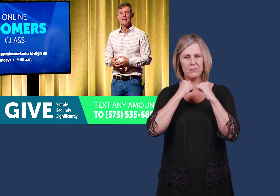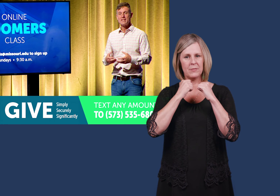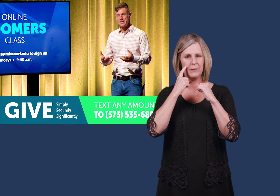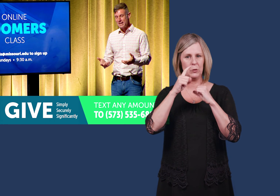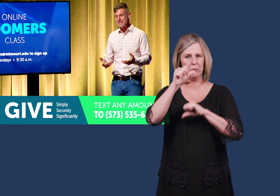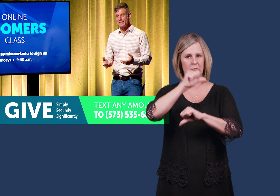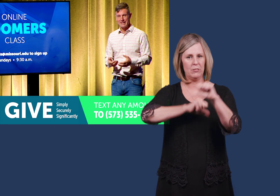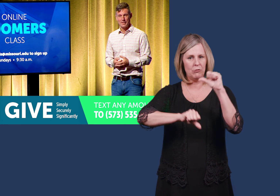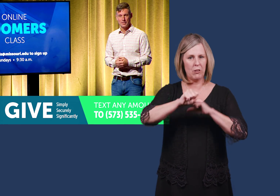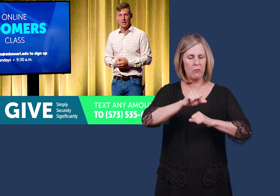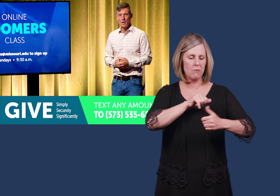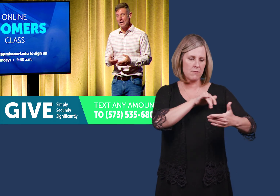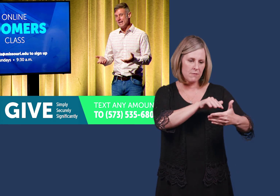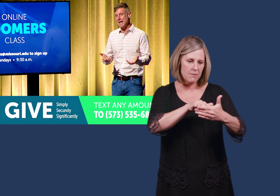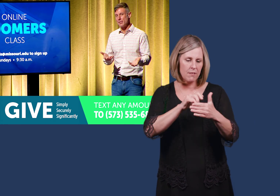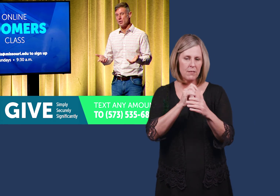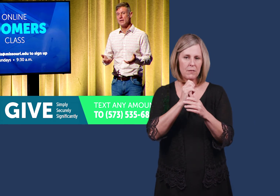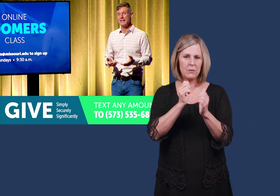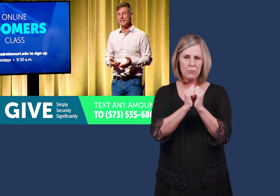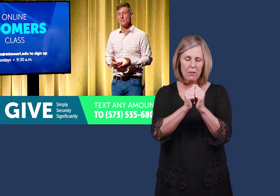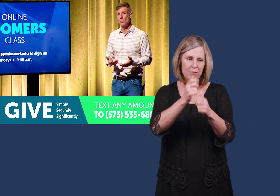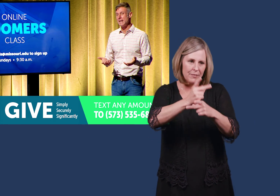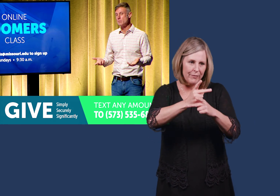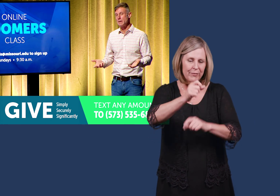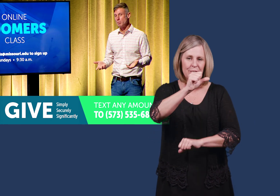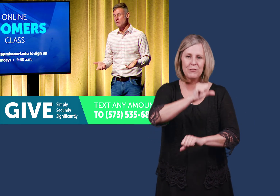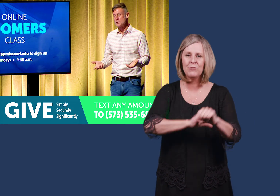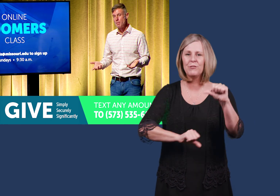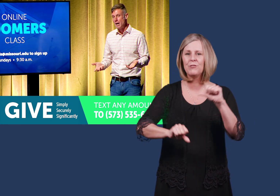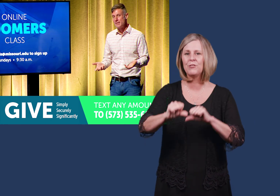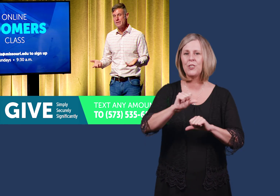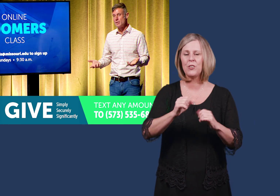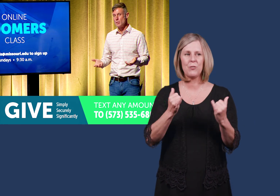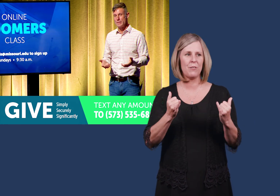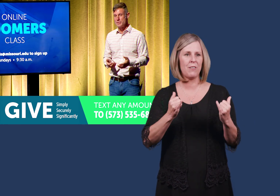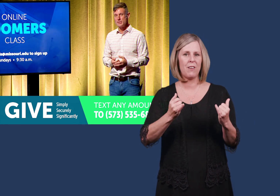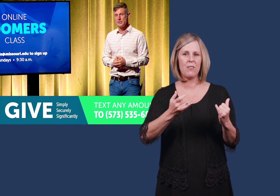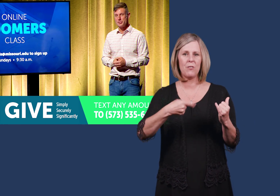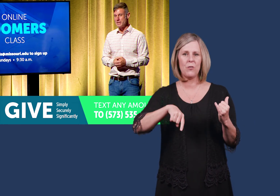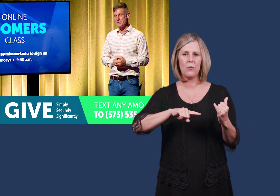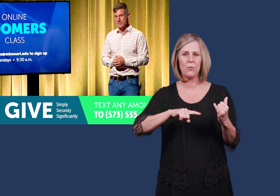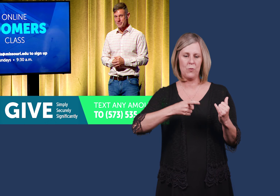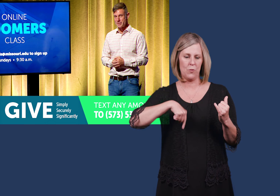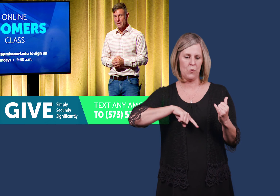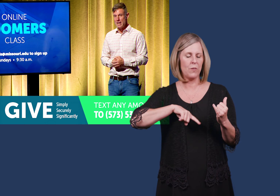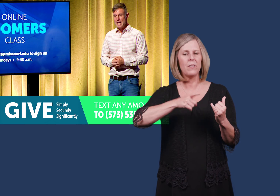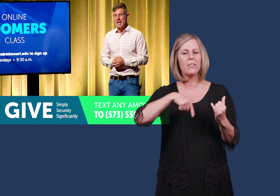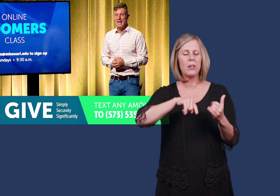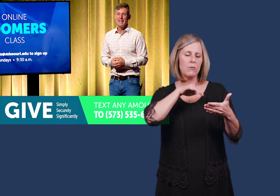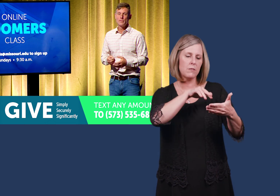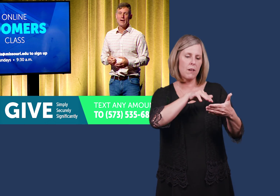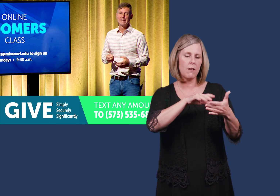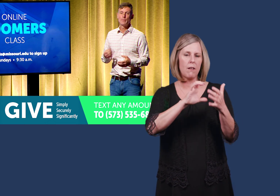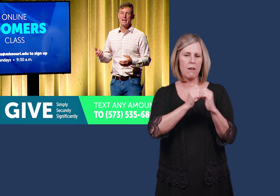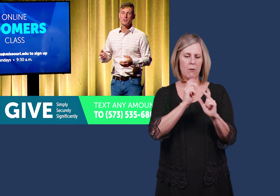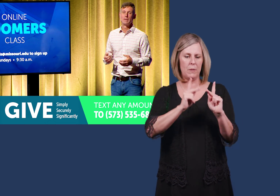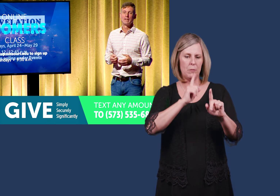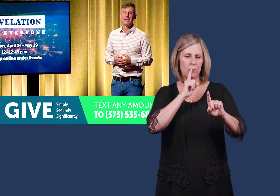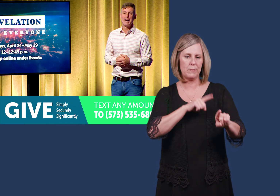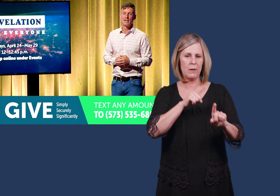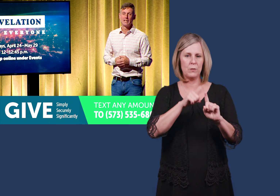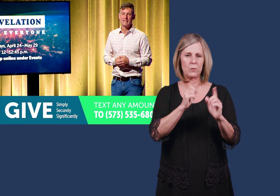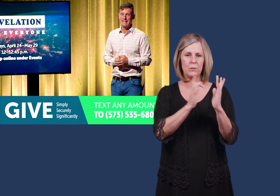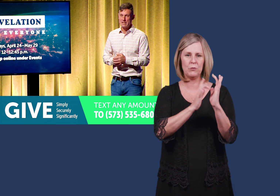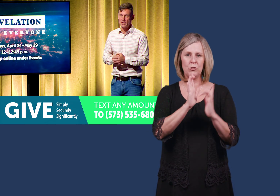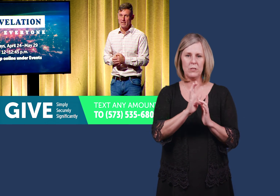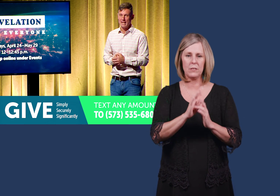another, studies together. Right now, they're looking at different ways people responded to the risen Jesus. And then finally, Patrick Miller